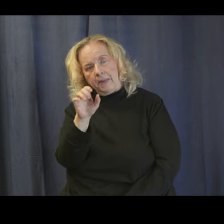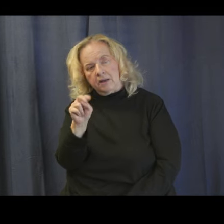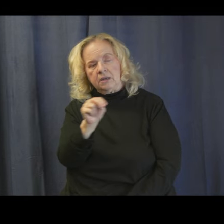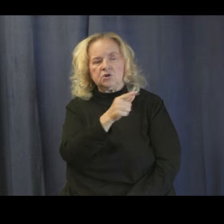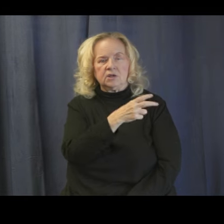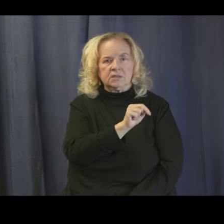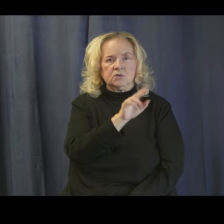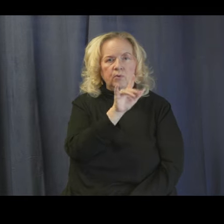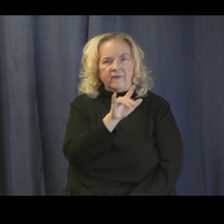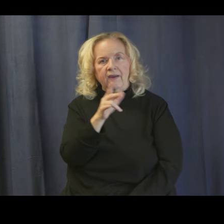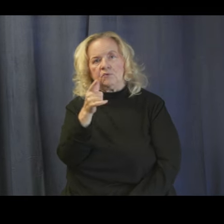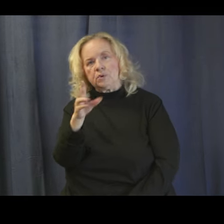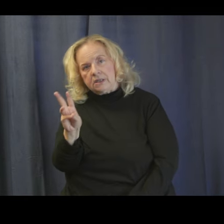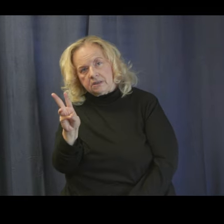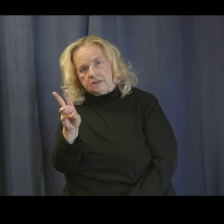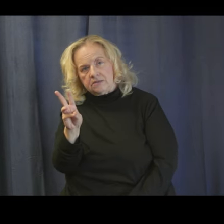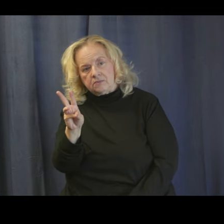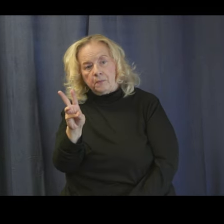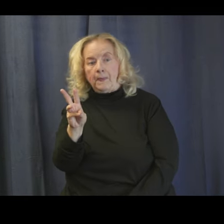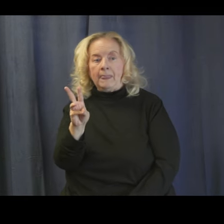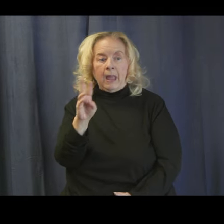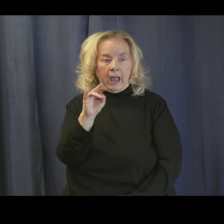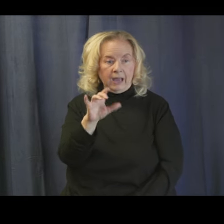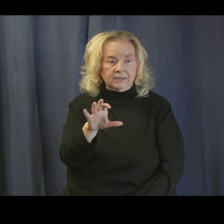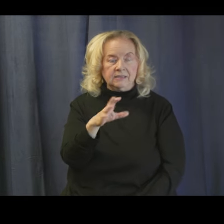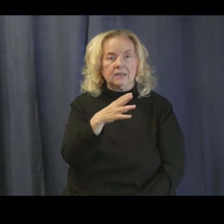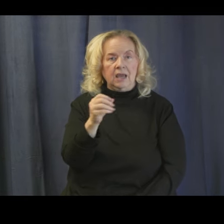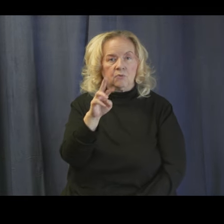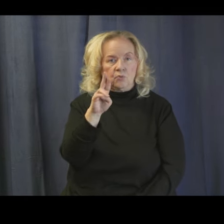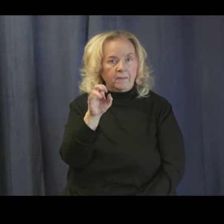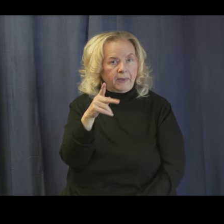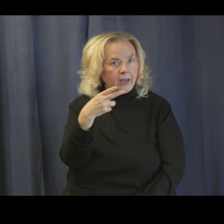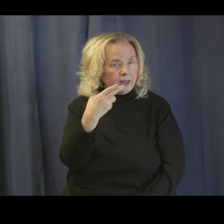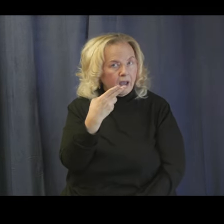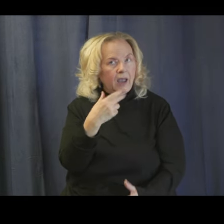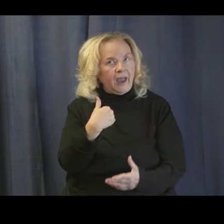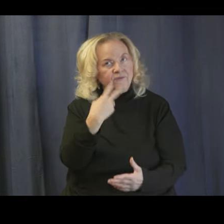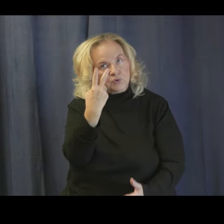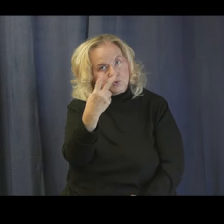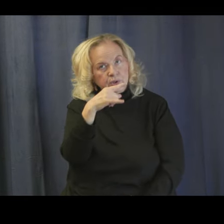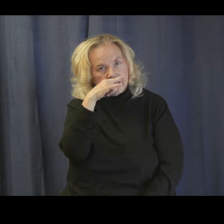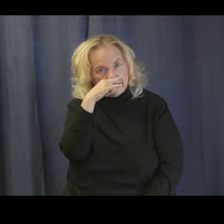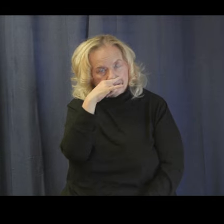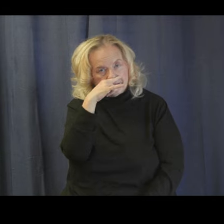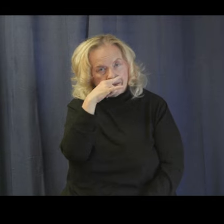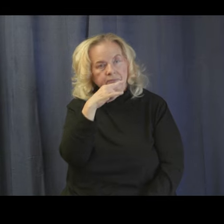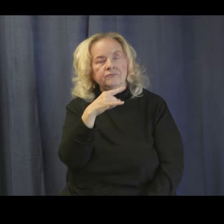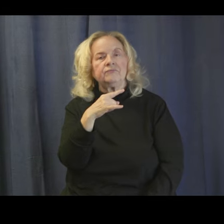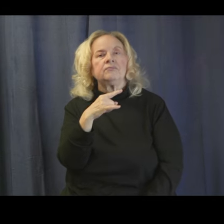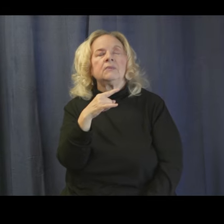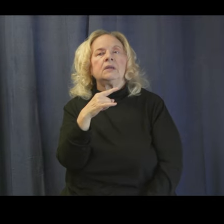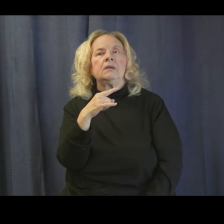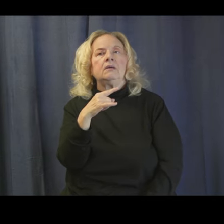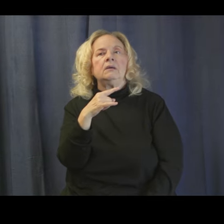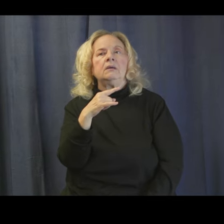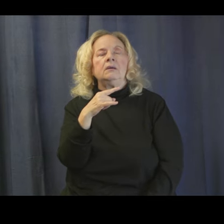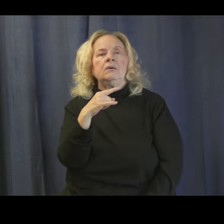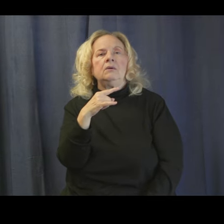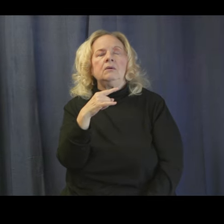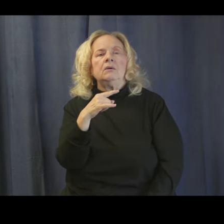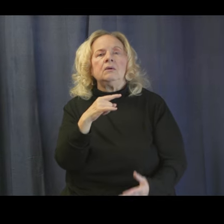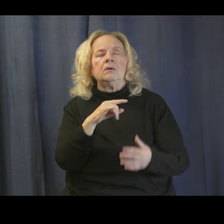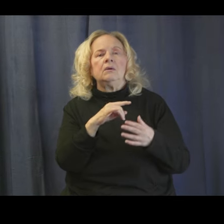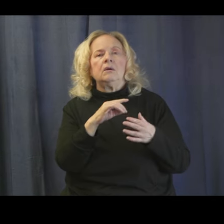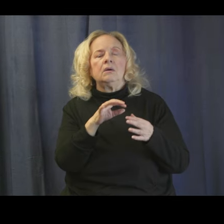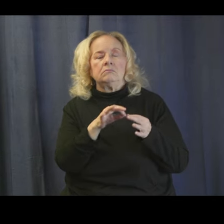in Genesis 25:26, here Isaac and Rebekah have these two kids. And it says